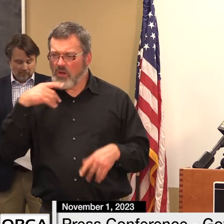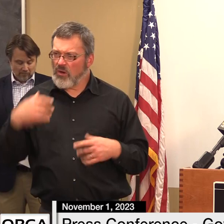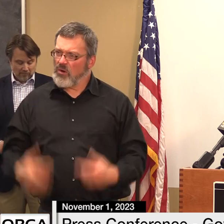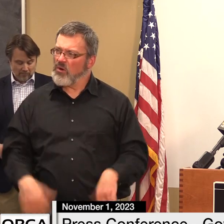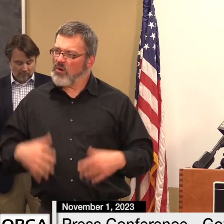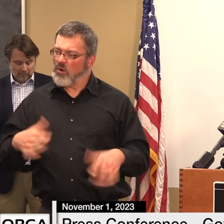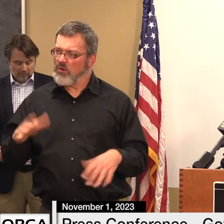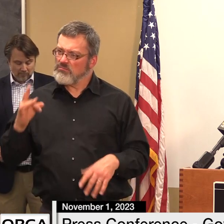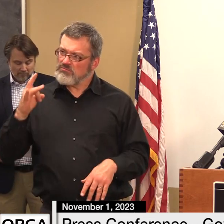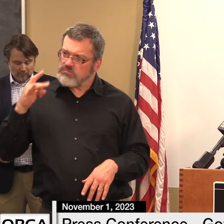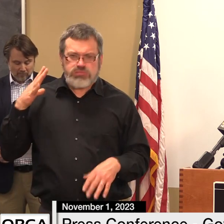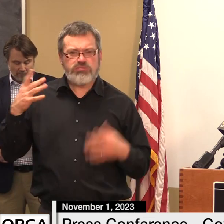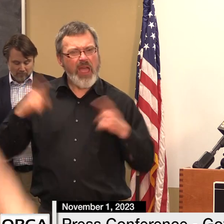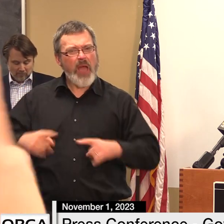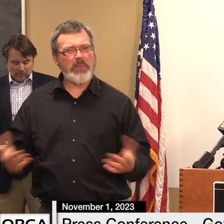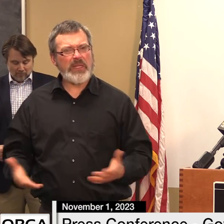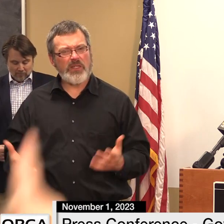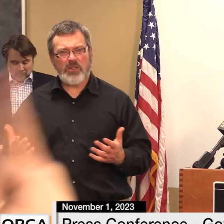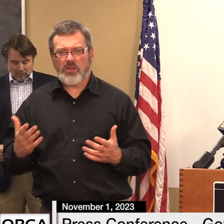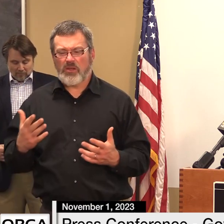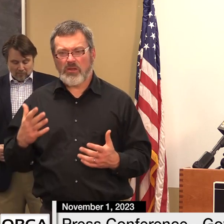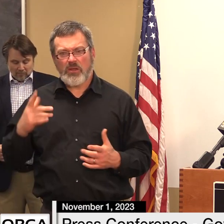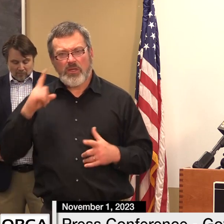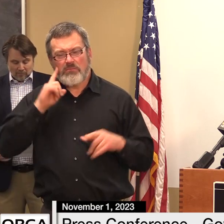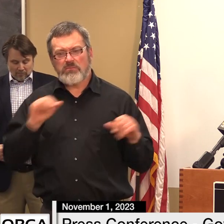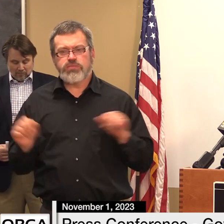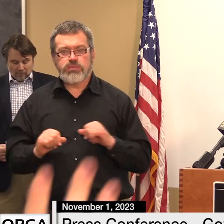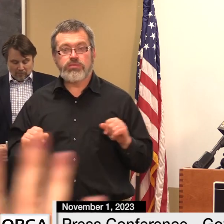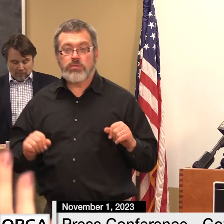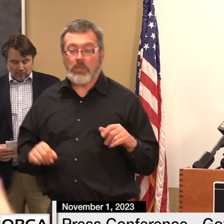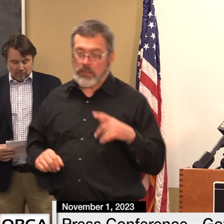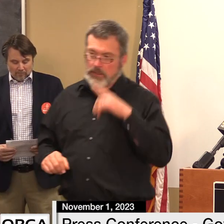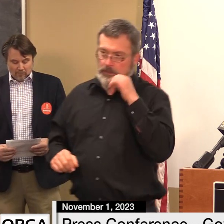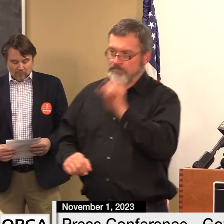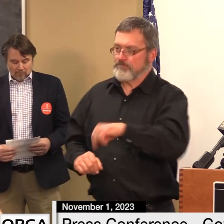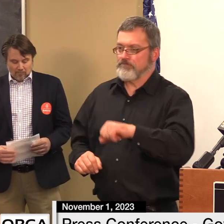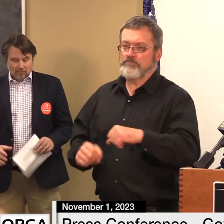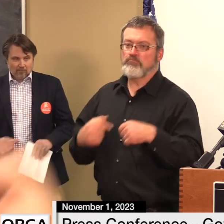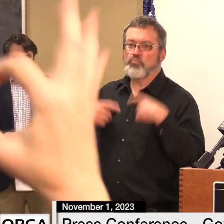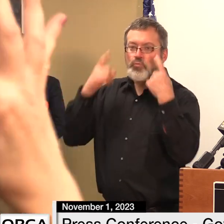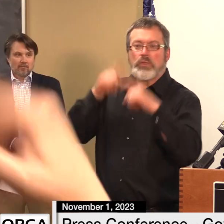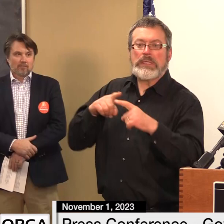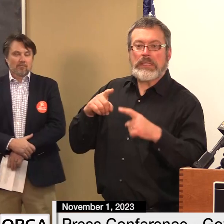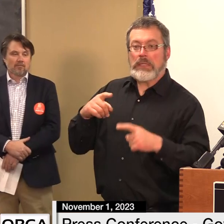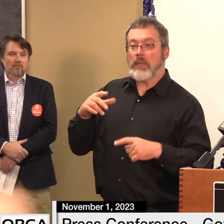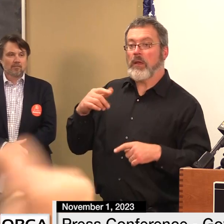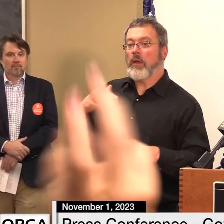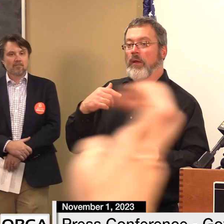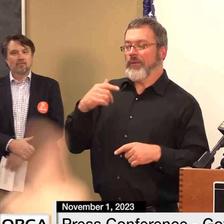all places. I concur. It's certainly a black eye for us, and something that we